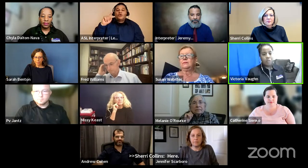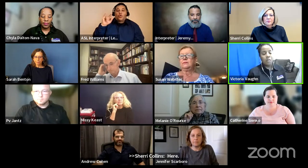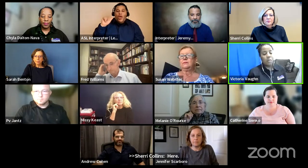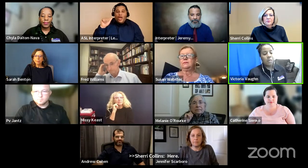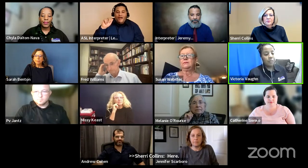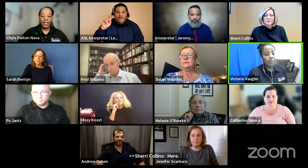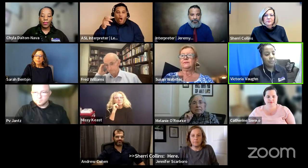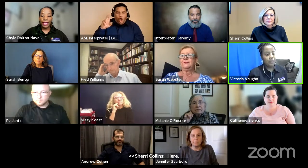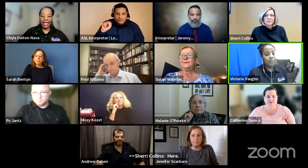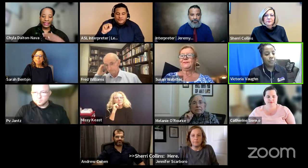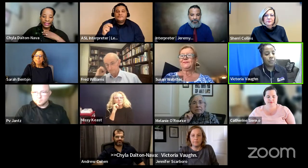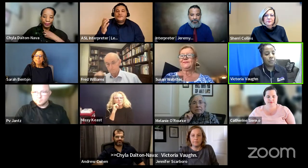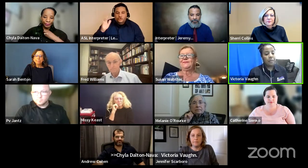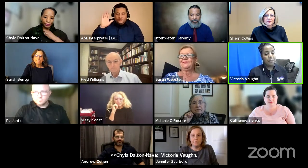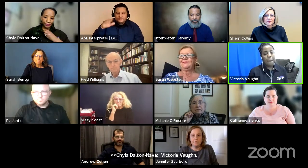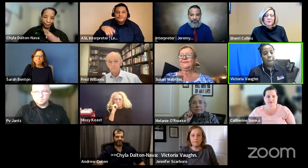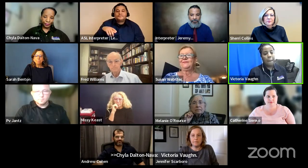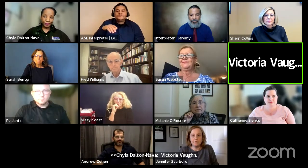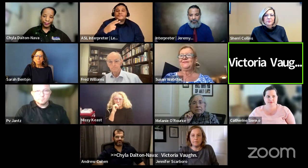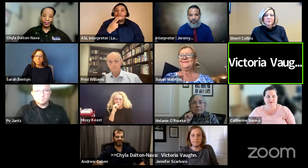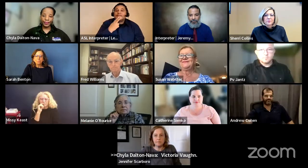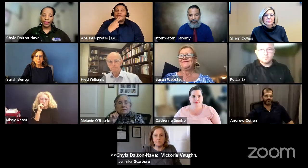Here. Emmett Hassan.